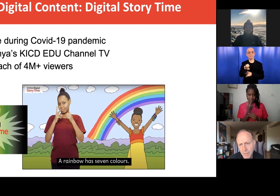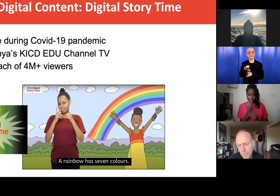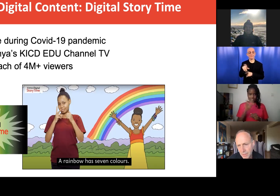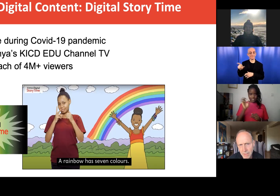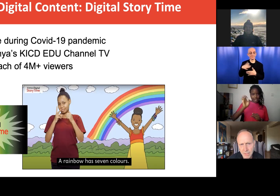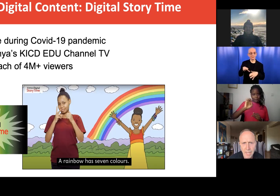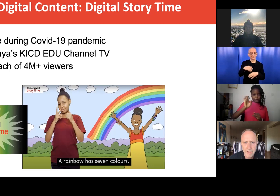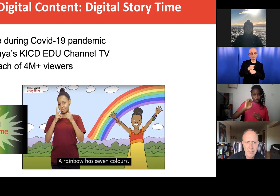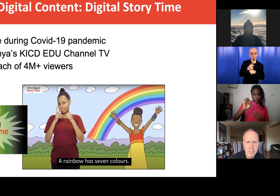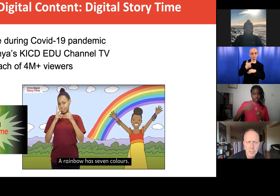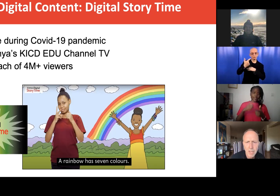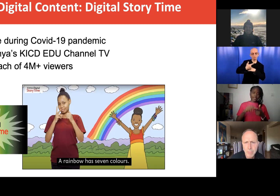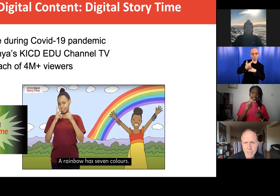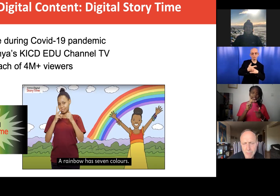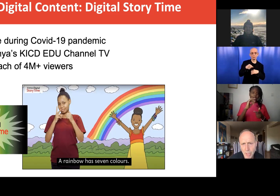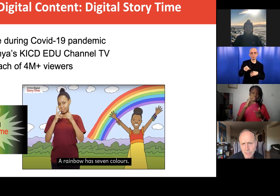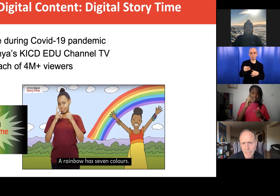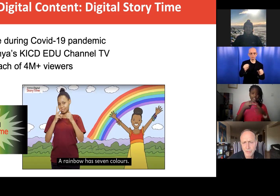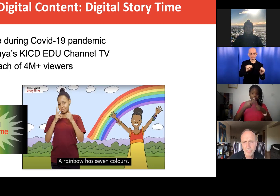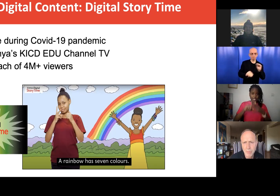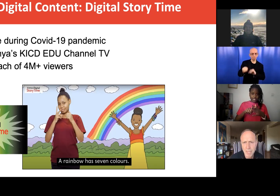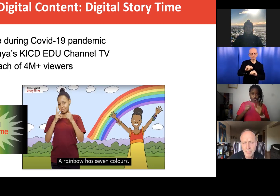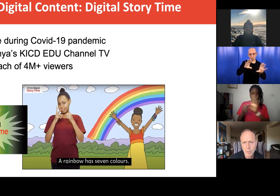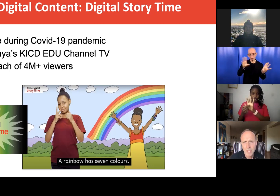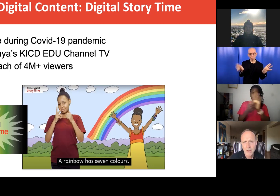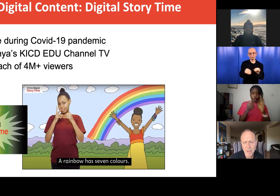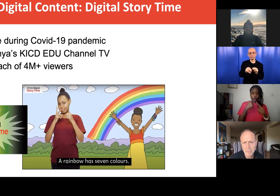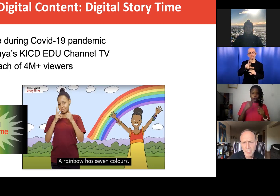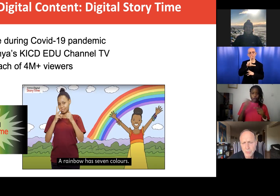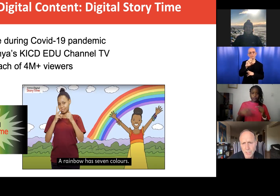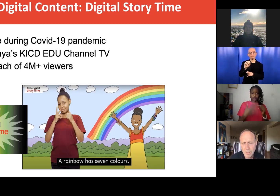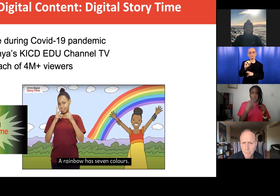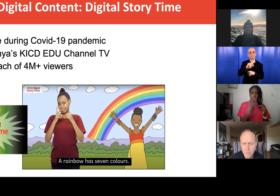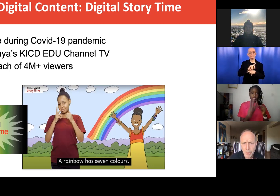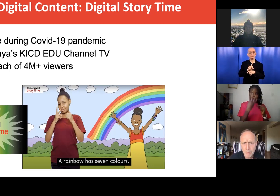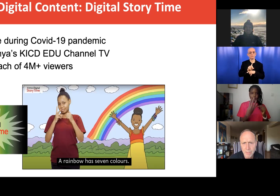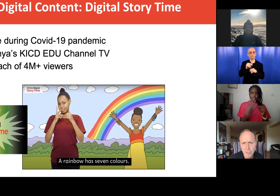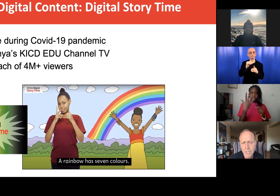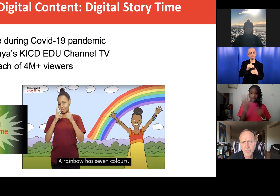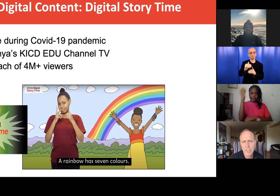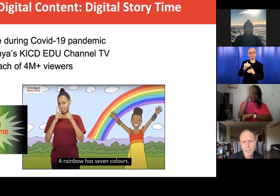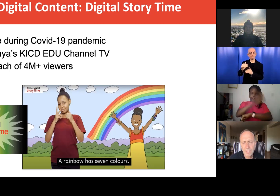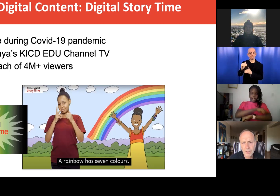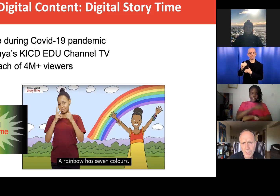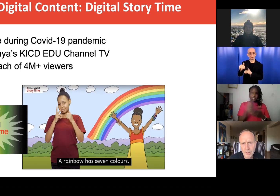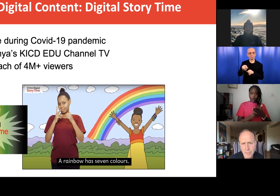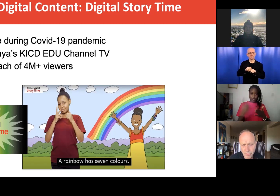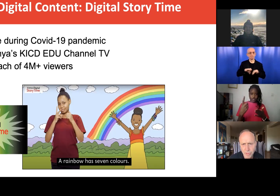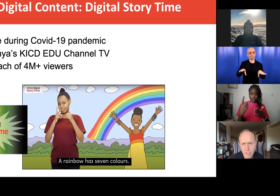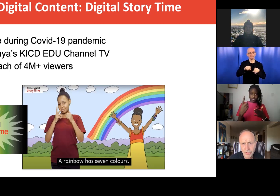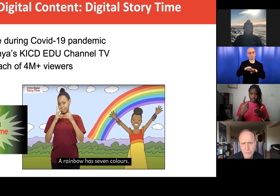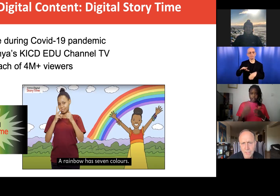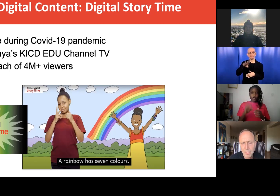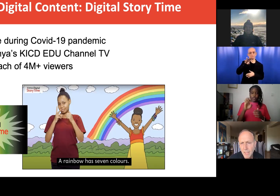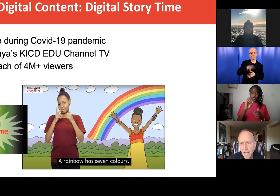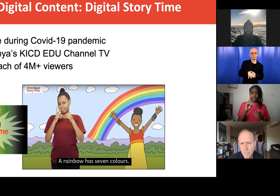that then KICD began broadcasting from April, 5 days a week in primetime slots on Edu